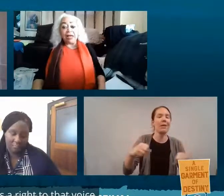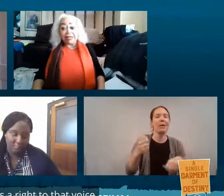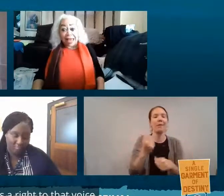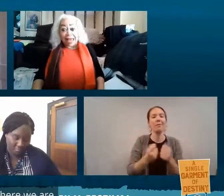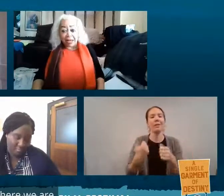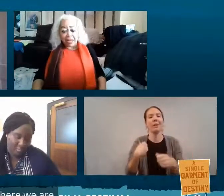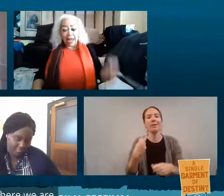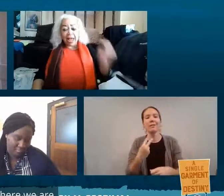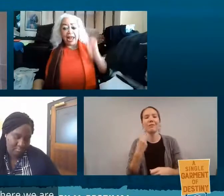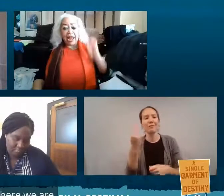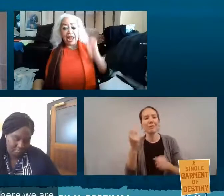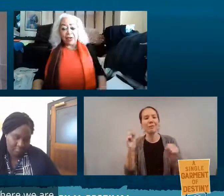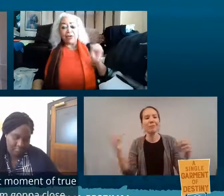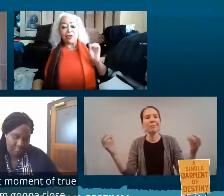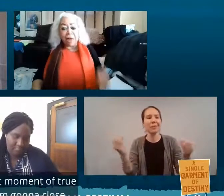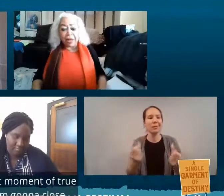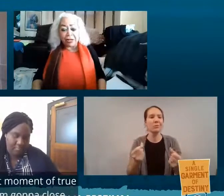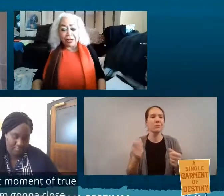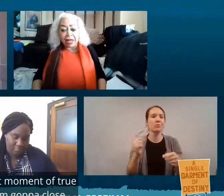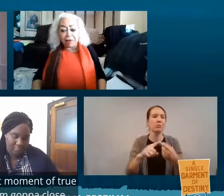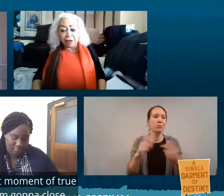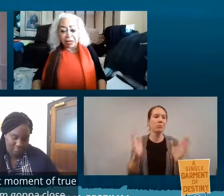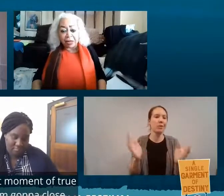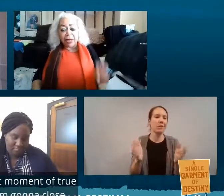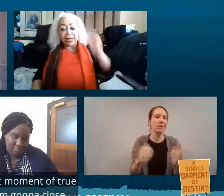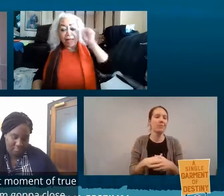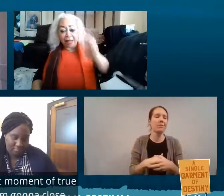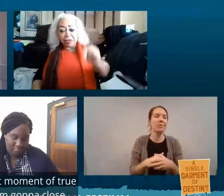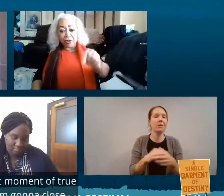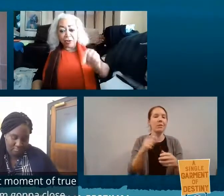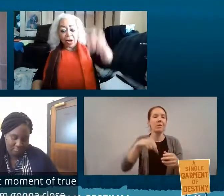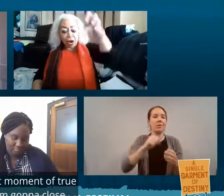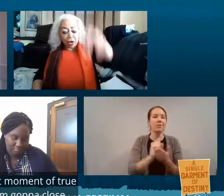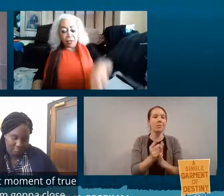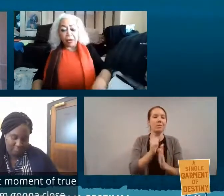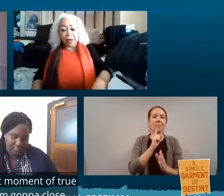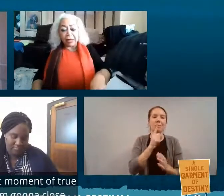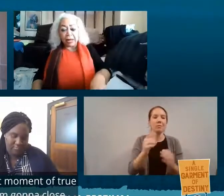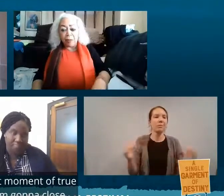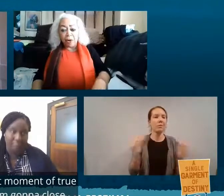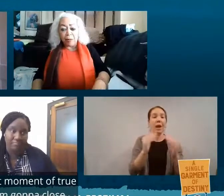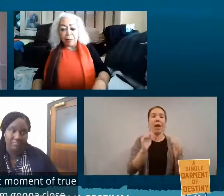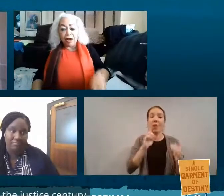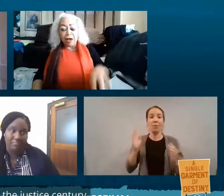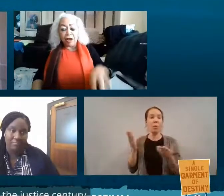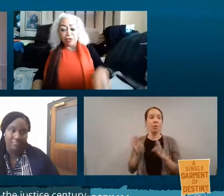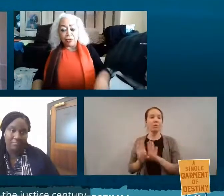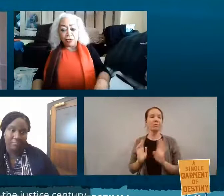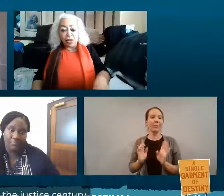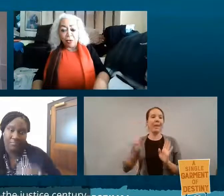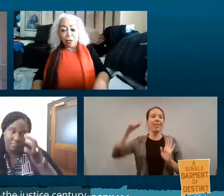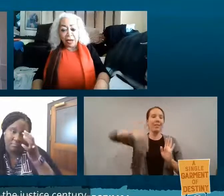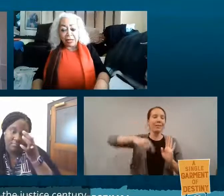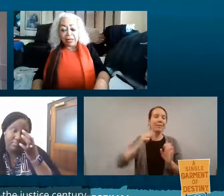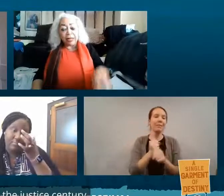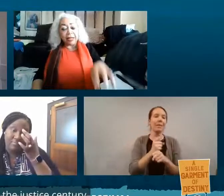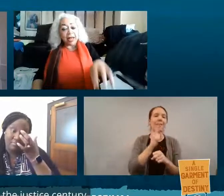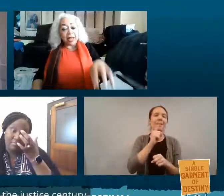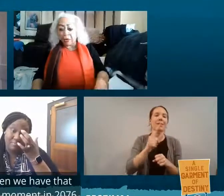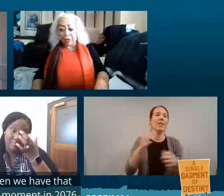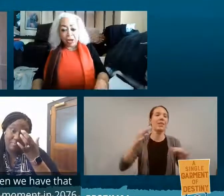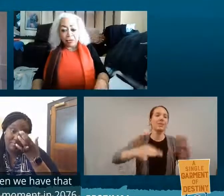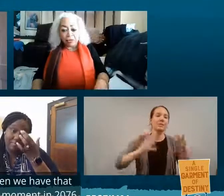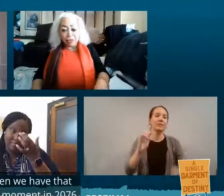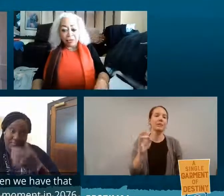that voice. That's where we are. We're at that moment of true equality. I'm going to close. Let's make this the justice